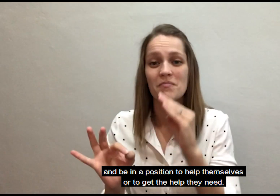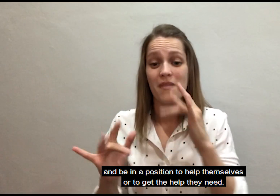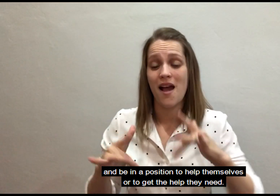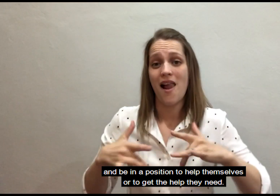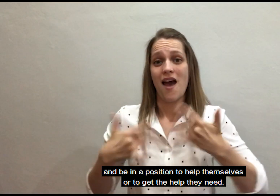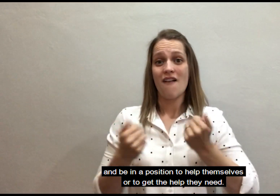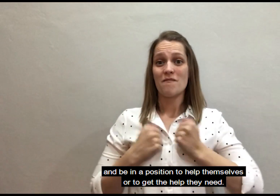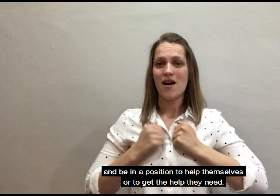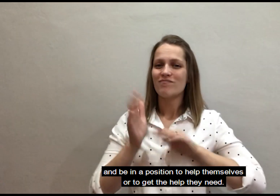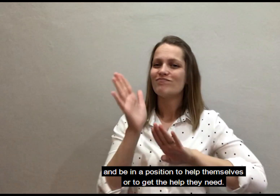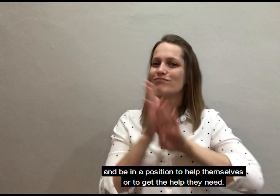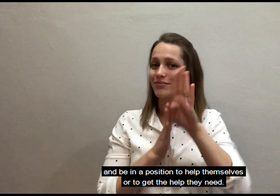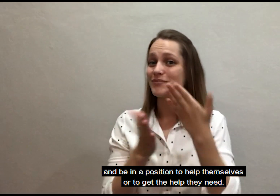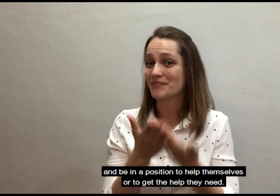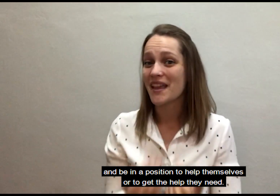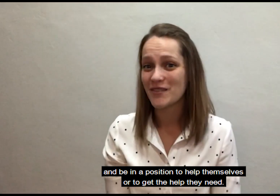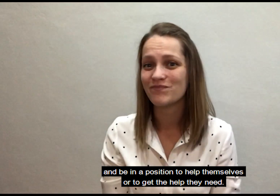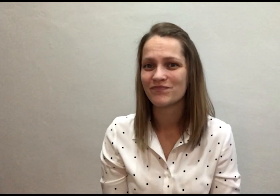need.